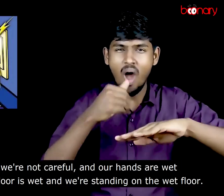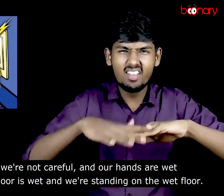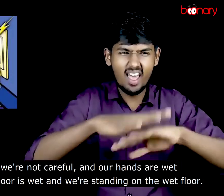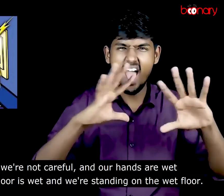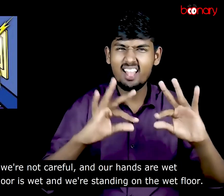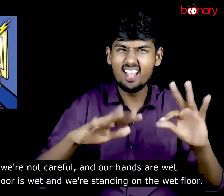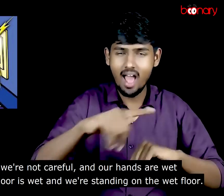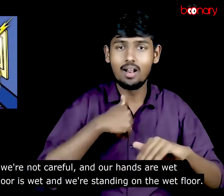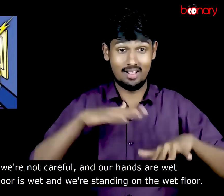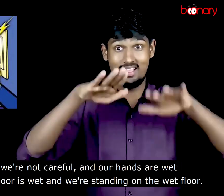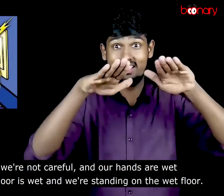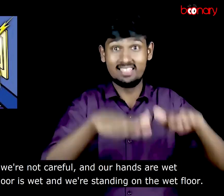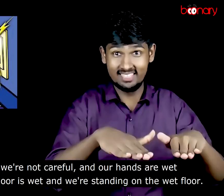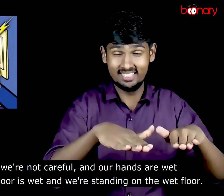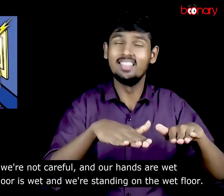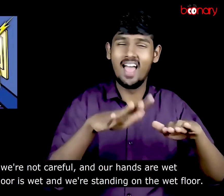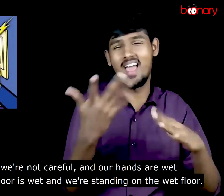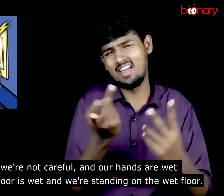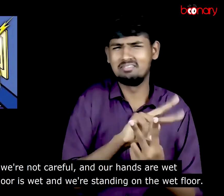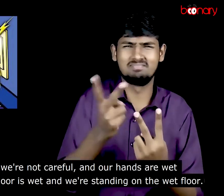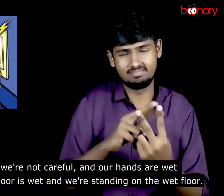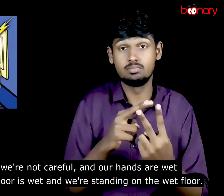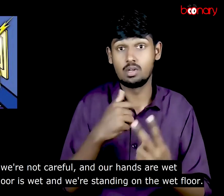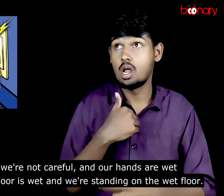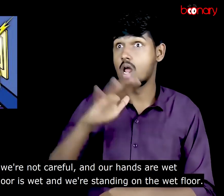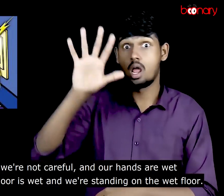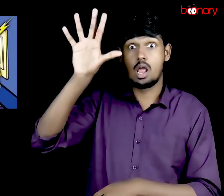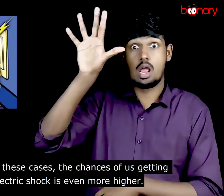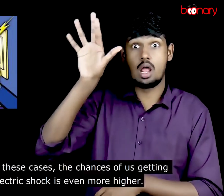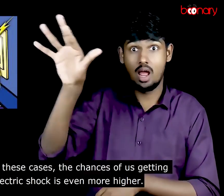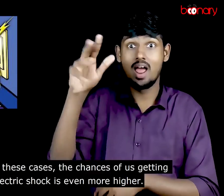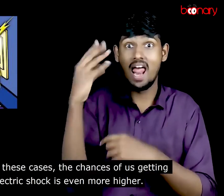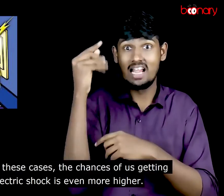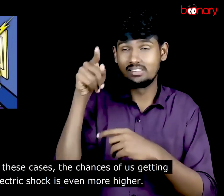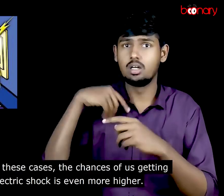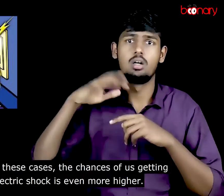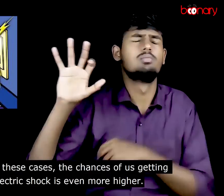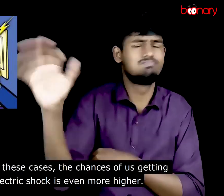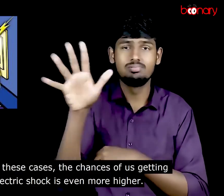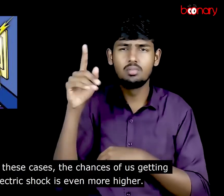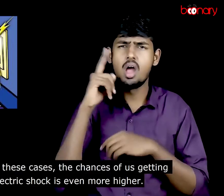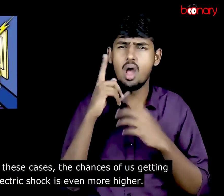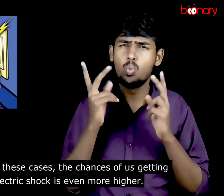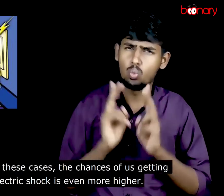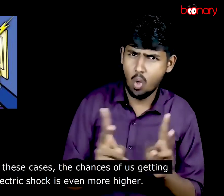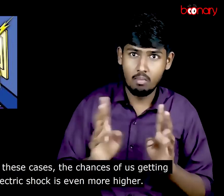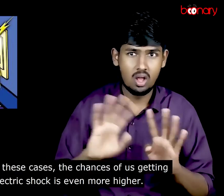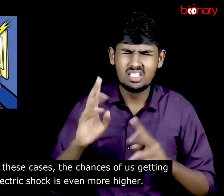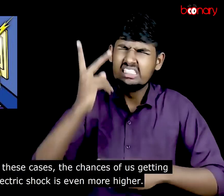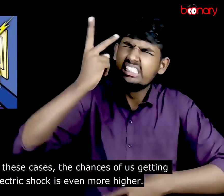the floor is wet and we are standing on the wet floor, in either of these cases, the chances of us